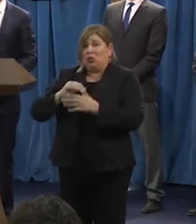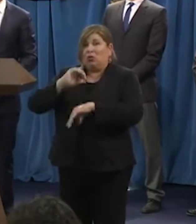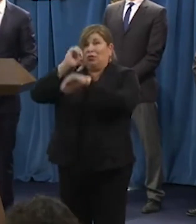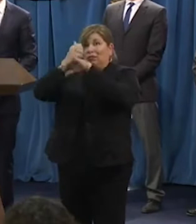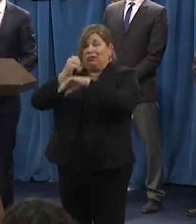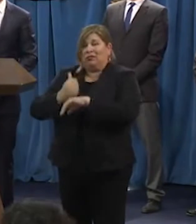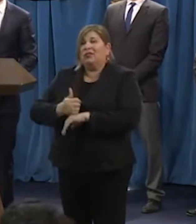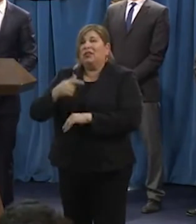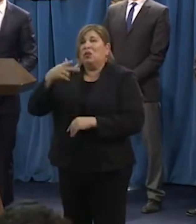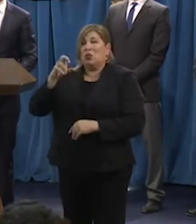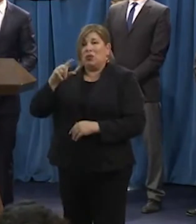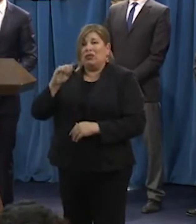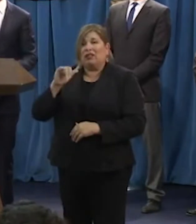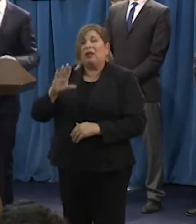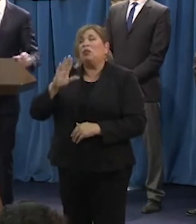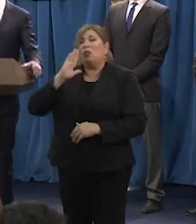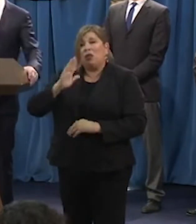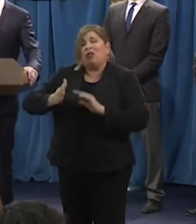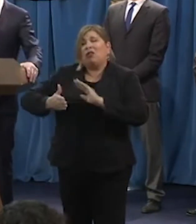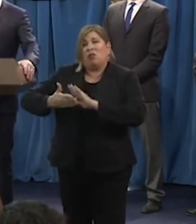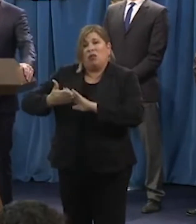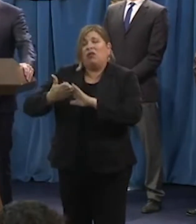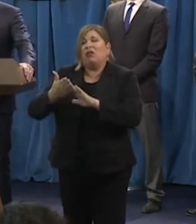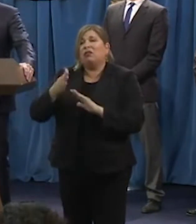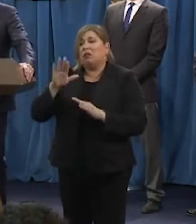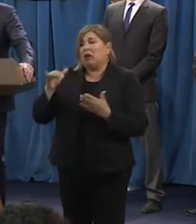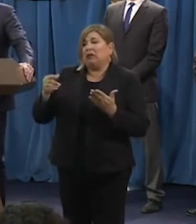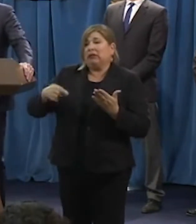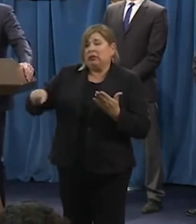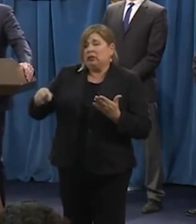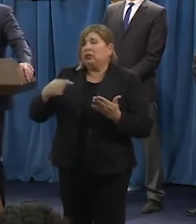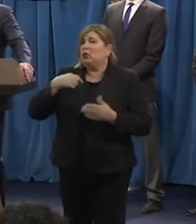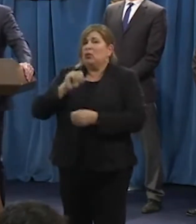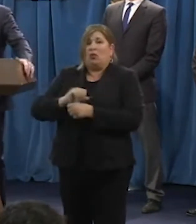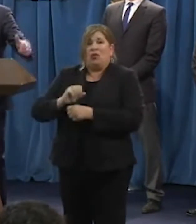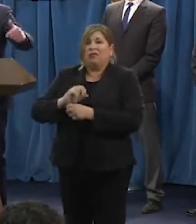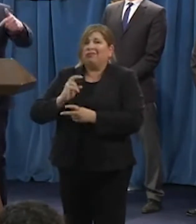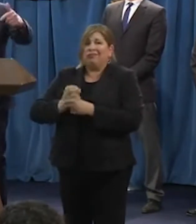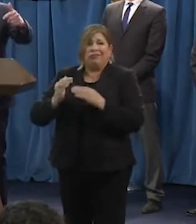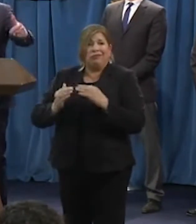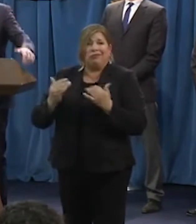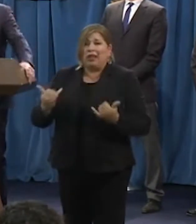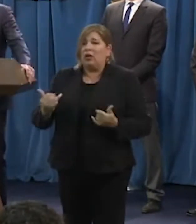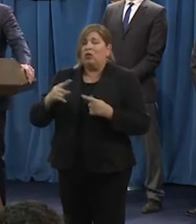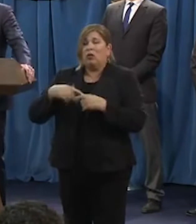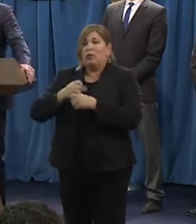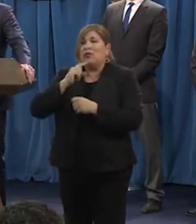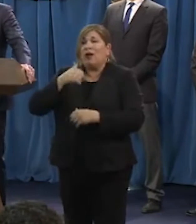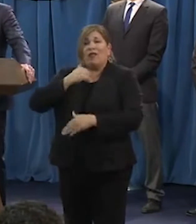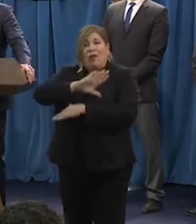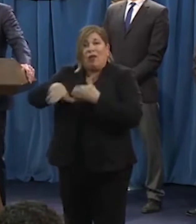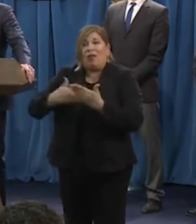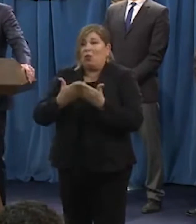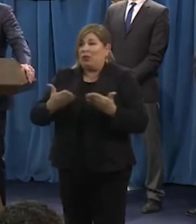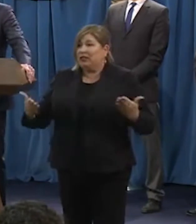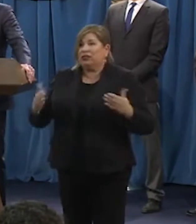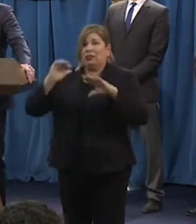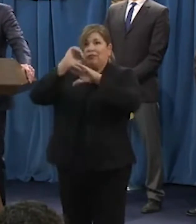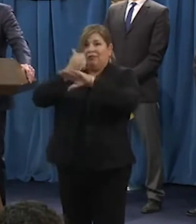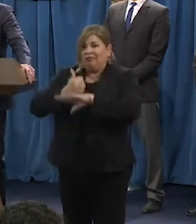next week. And as I said, we're working overtime to secure the resources and a resourceful mindset to get